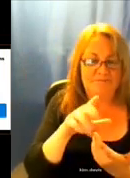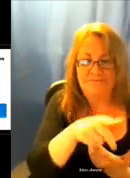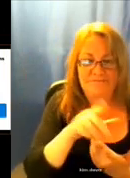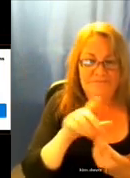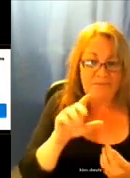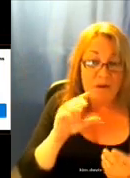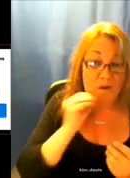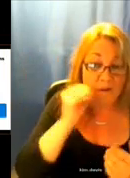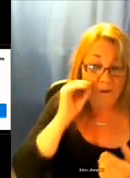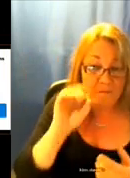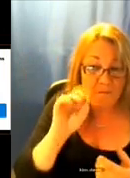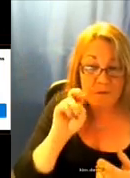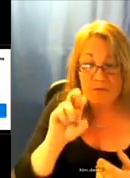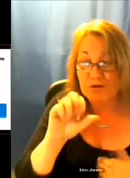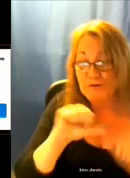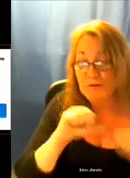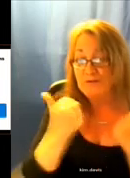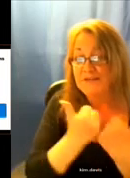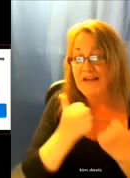or